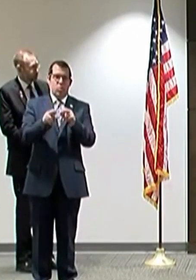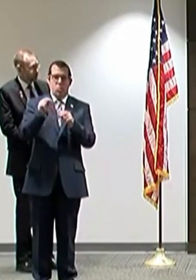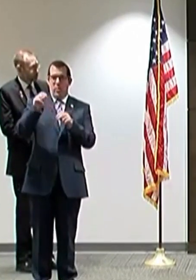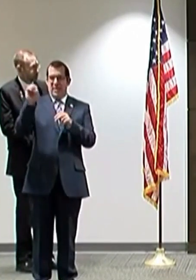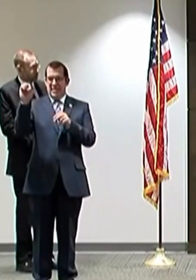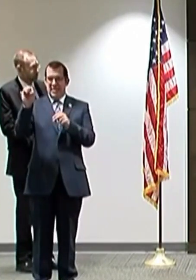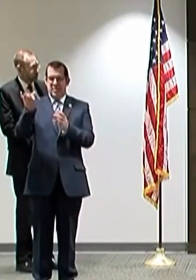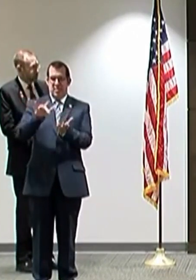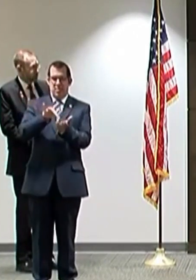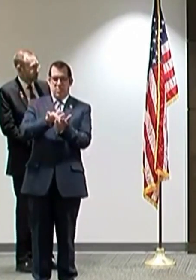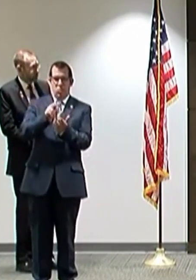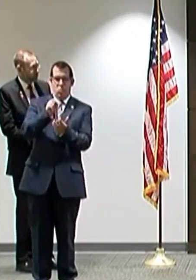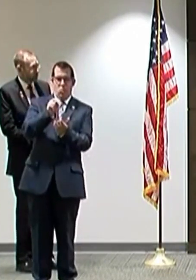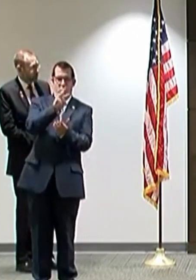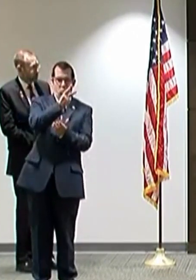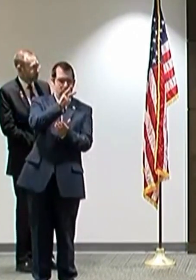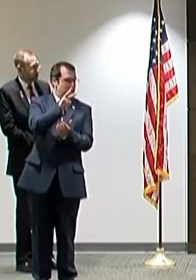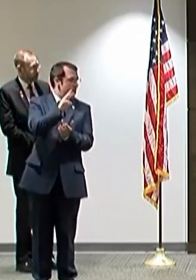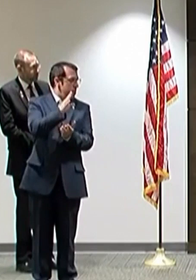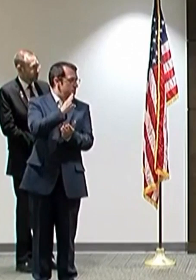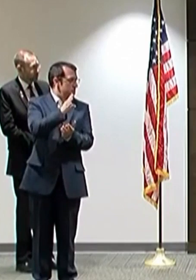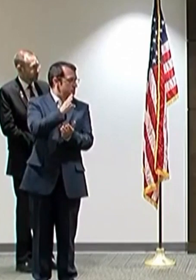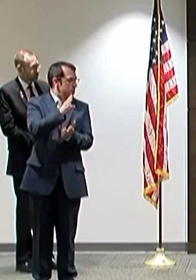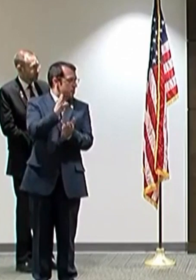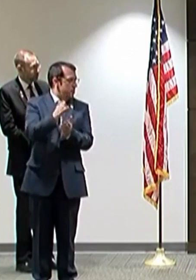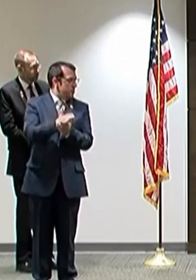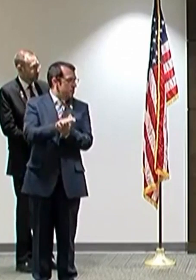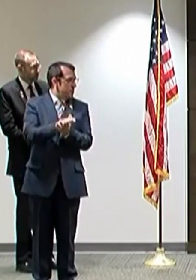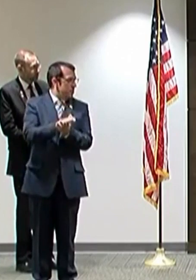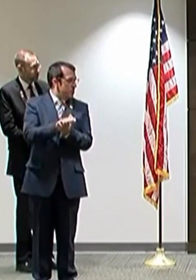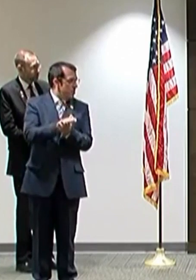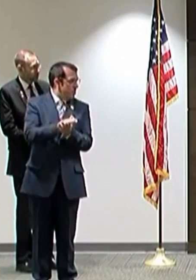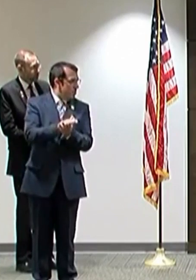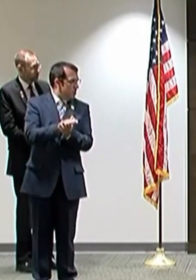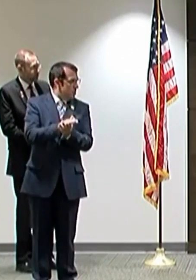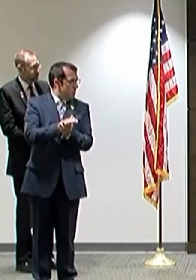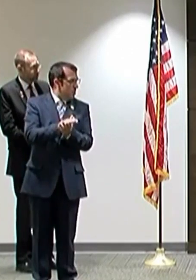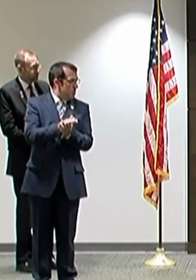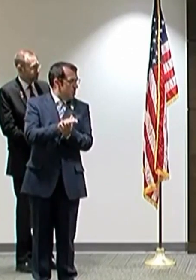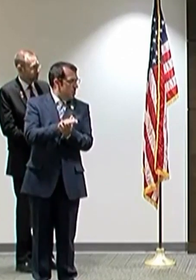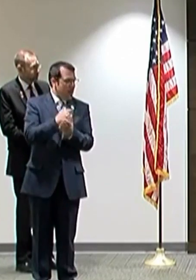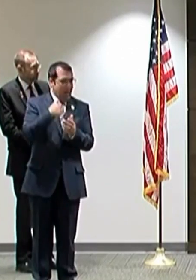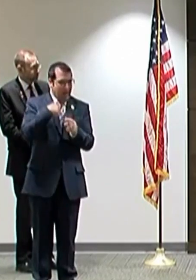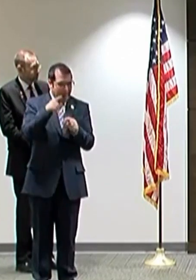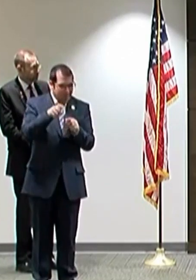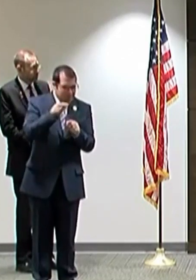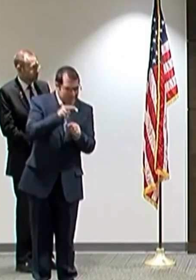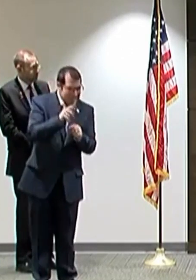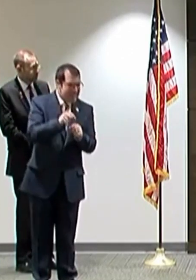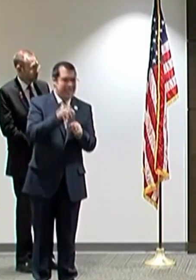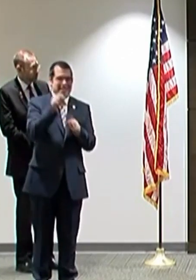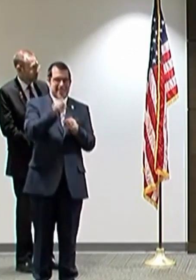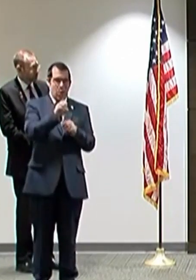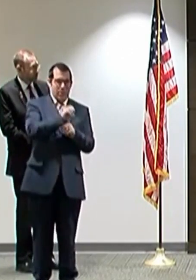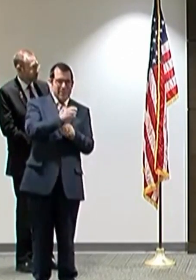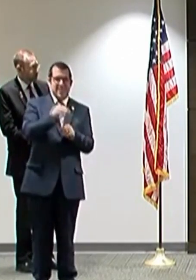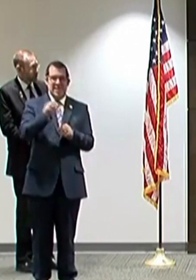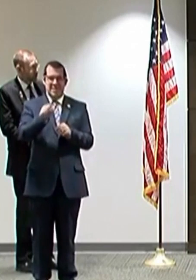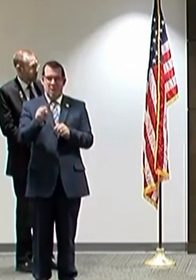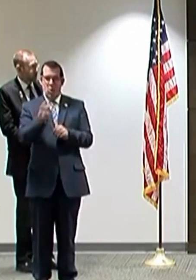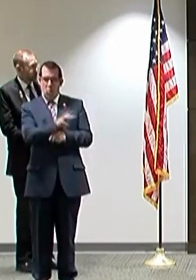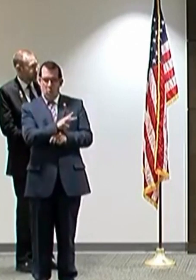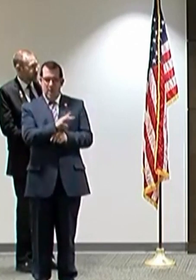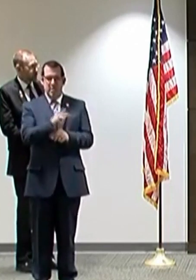middle is the northwest, and the central, I have to get over there to see it, southeast and